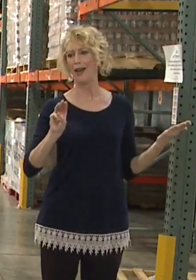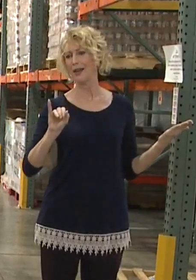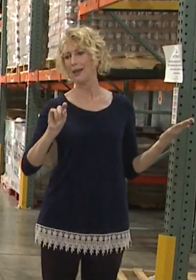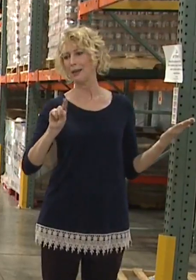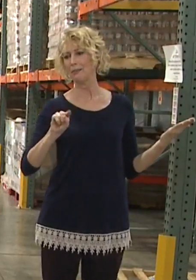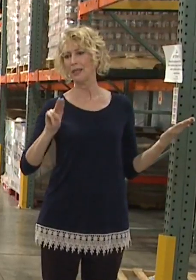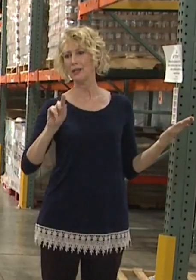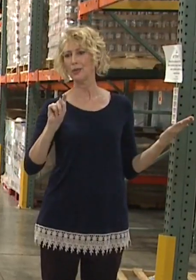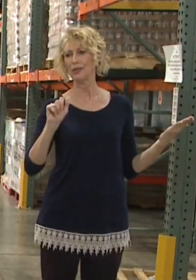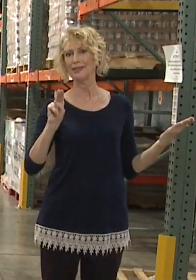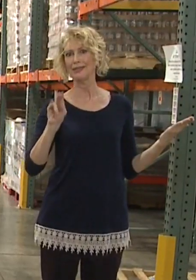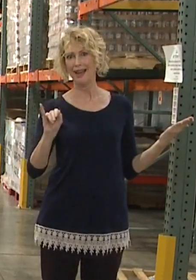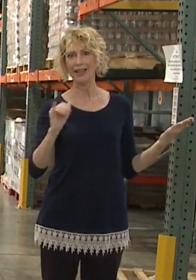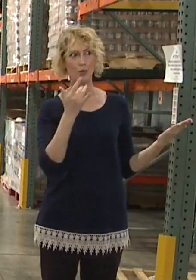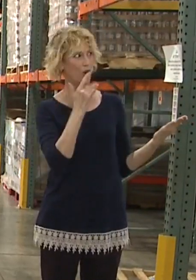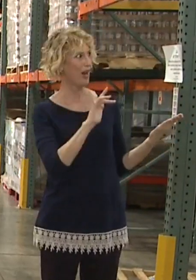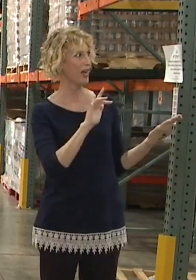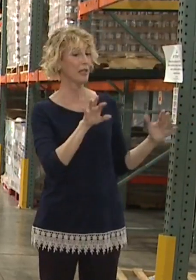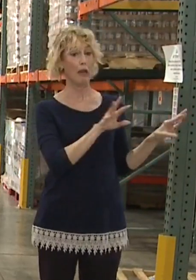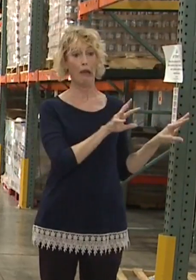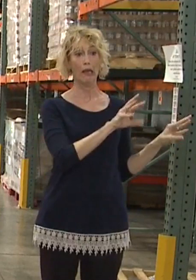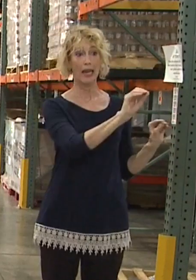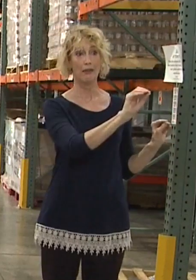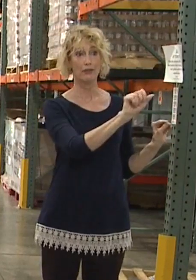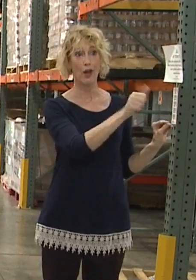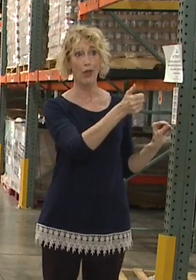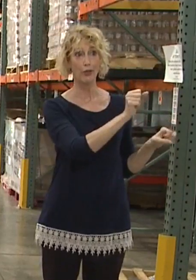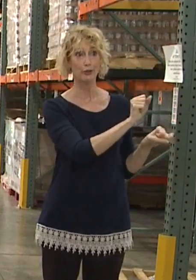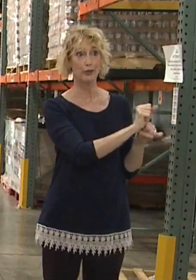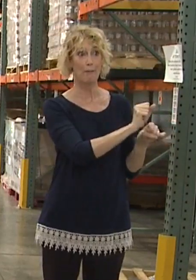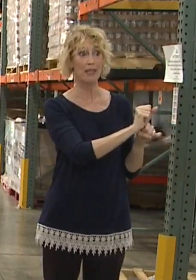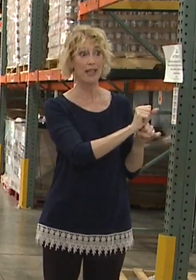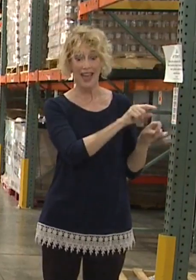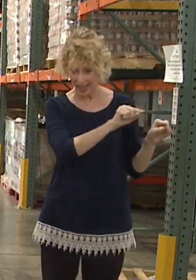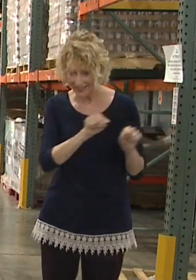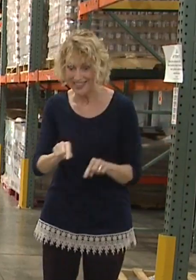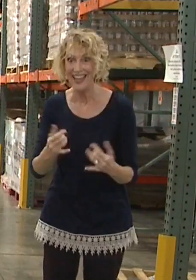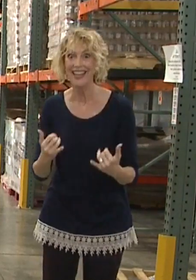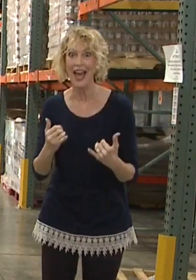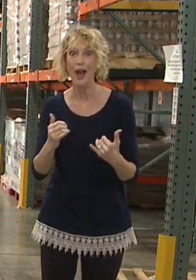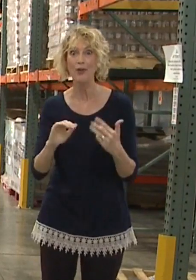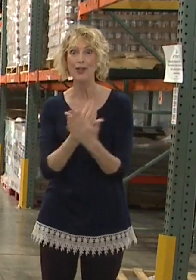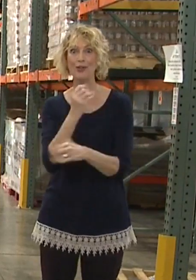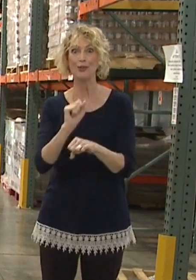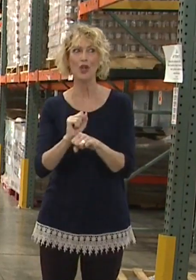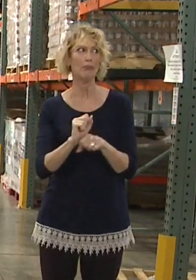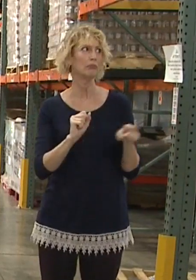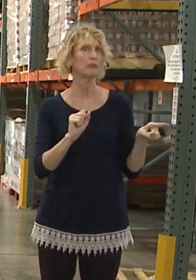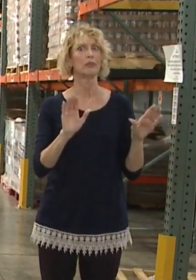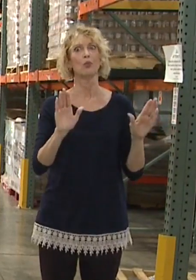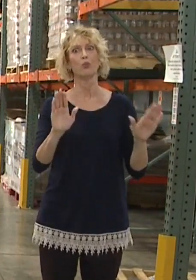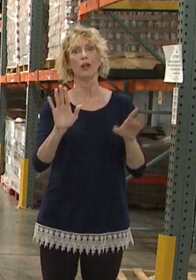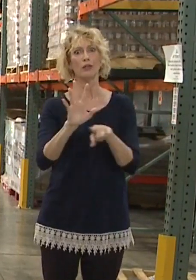does. We're lucky he left one job for, I believe, a better job, and he's doing an excellent, incredible,